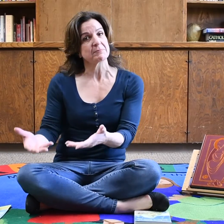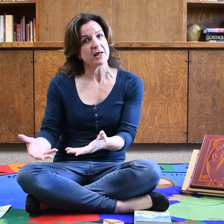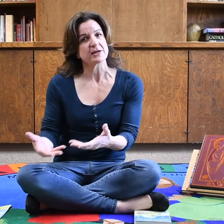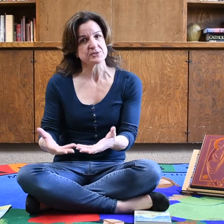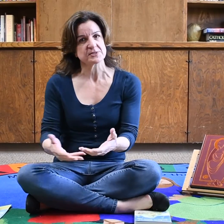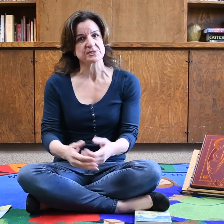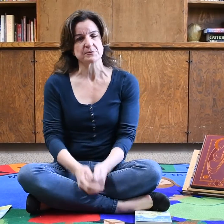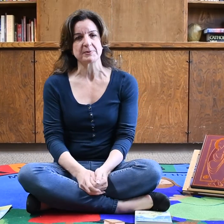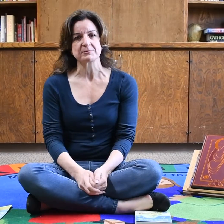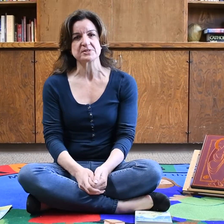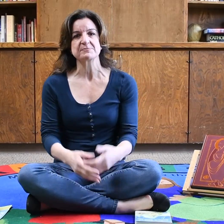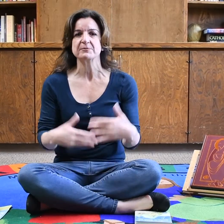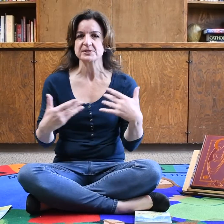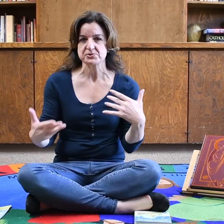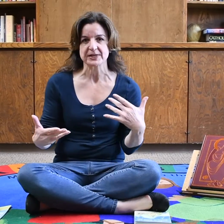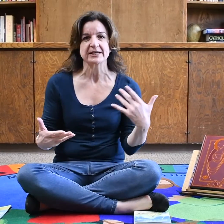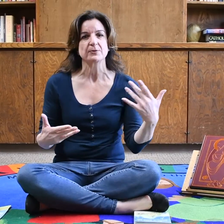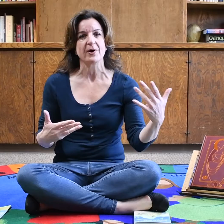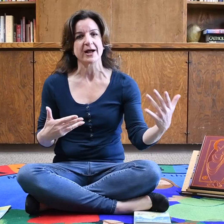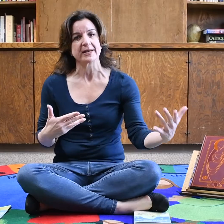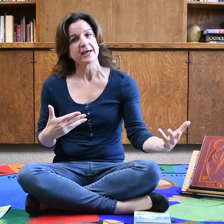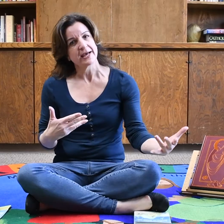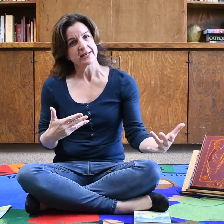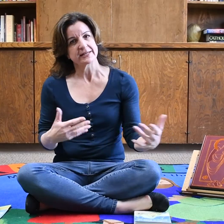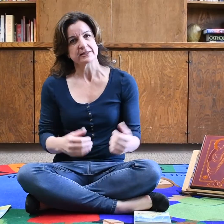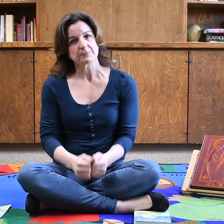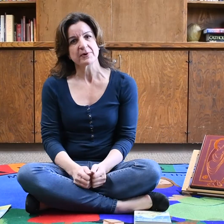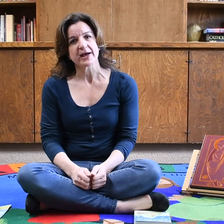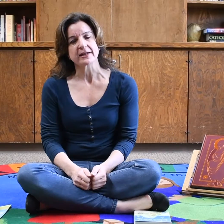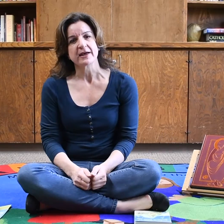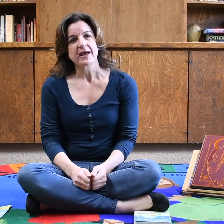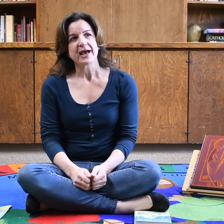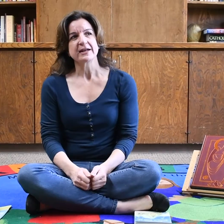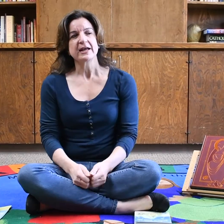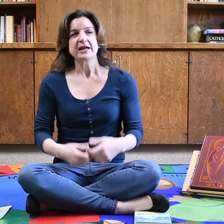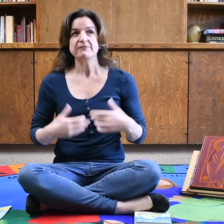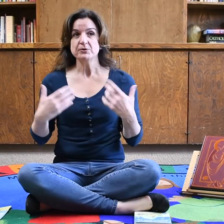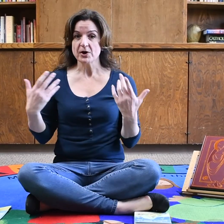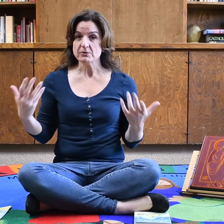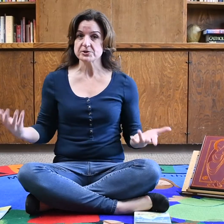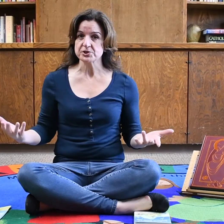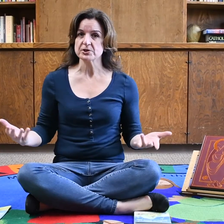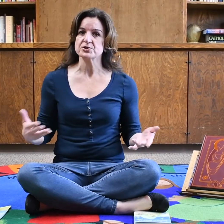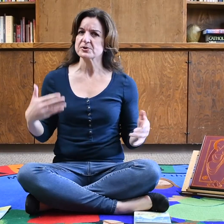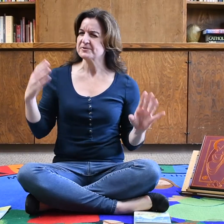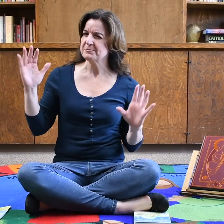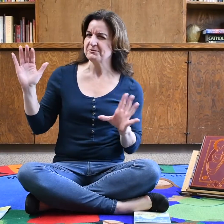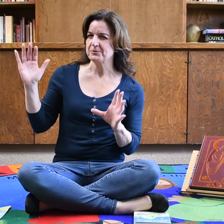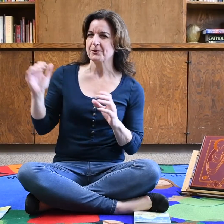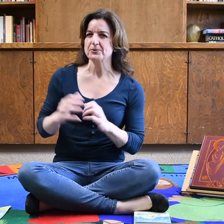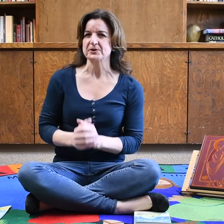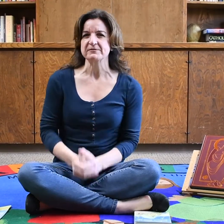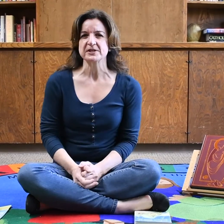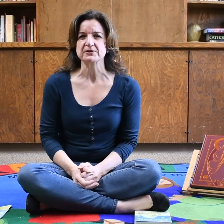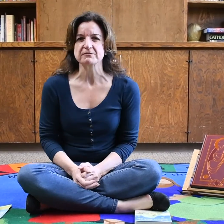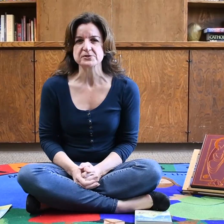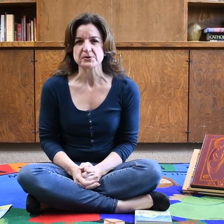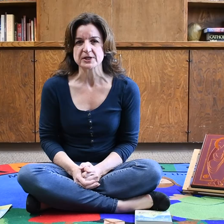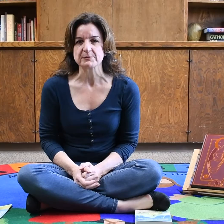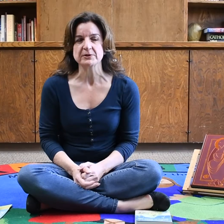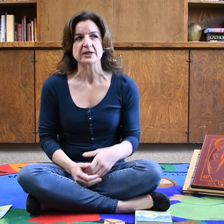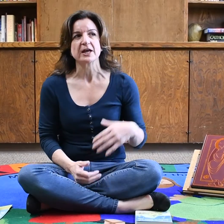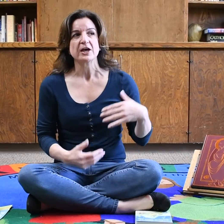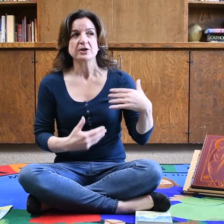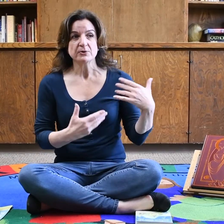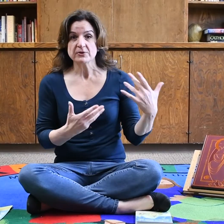is my blood. Do this in remembrance of me," when he was drinking the wine and eating the bread. And if you go to church, or if some of you are older and have done your first